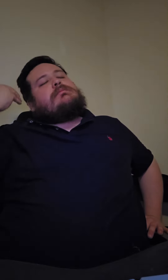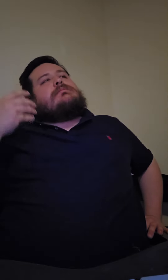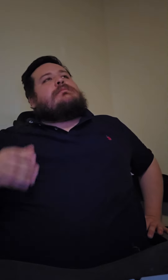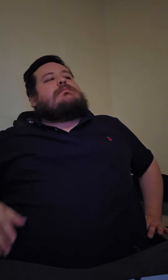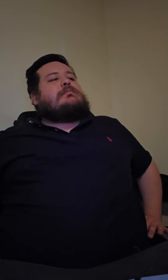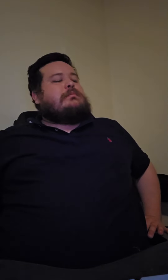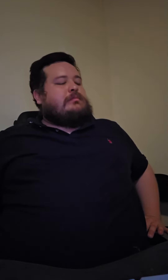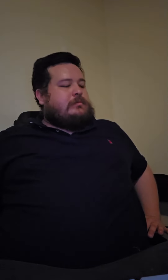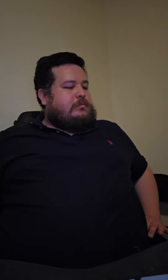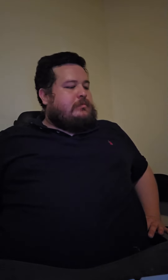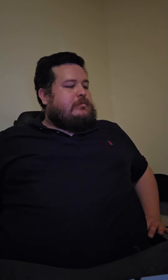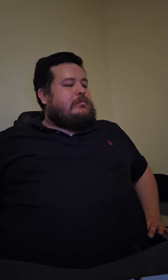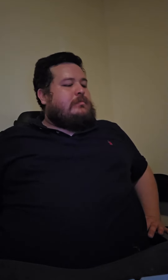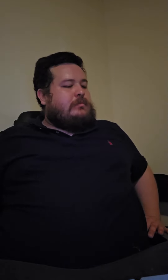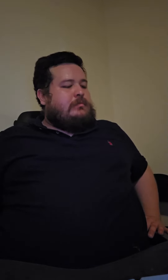yeezy, I bet you got some jay-pods, you ain't got no fuckin'